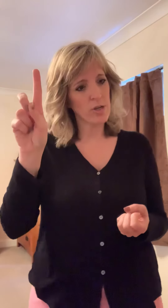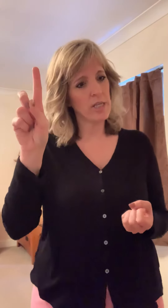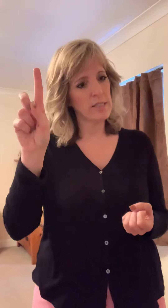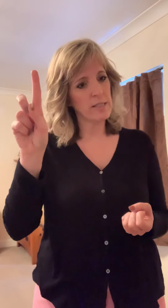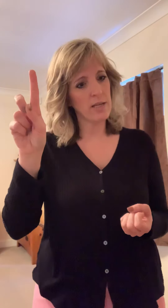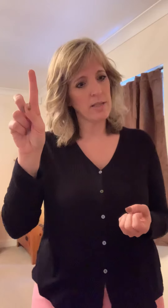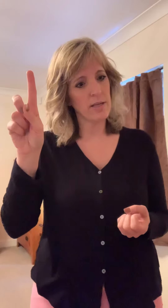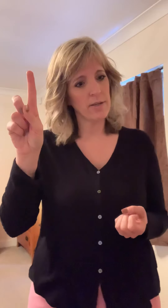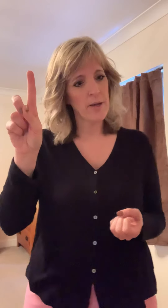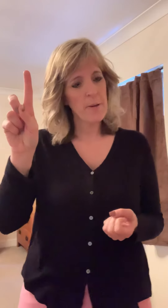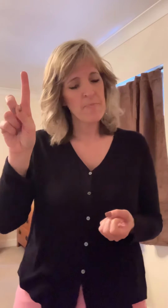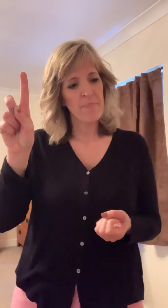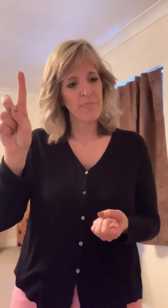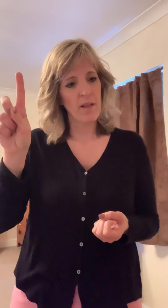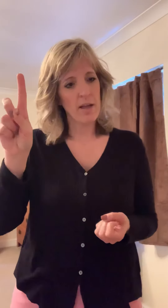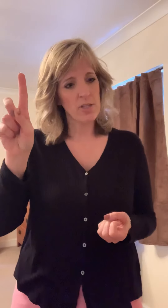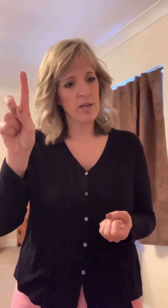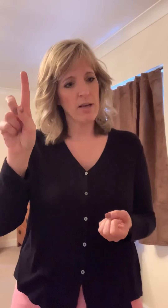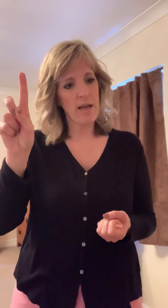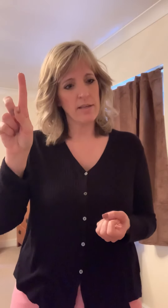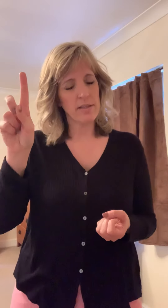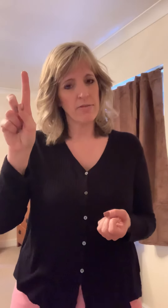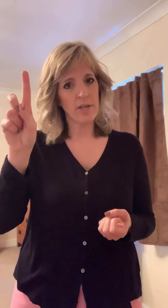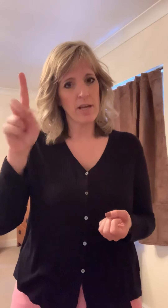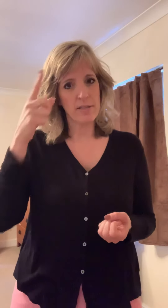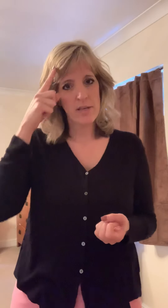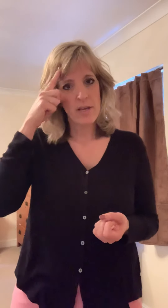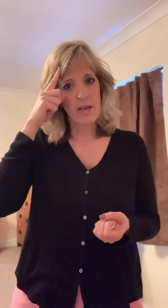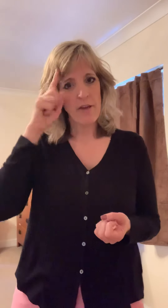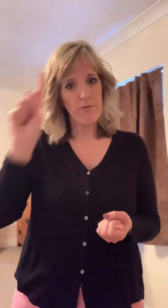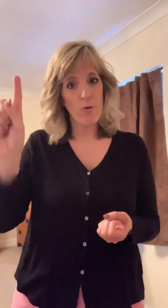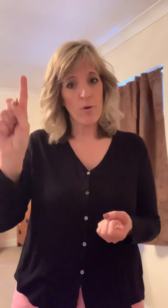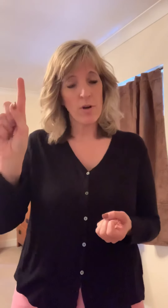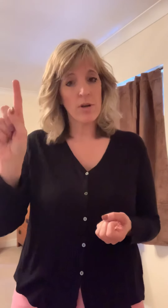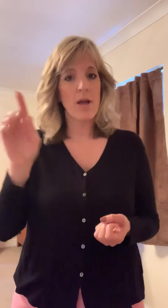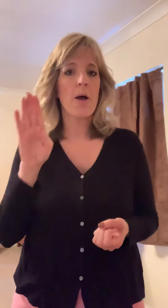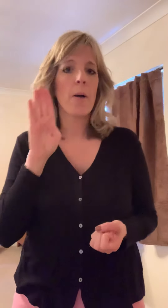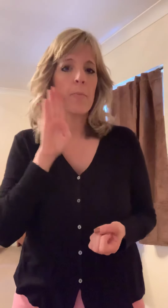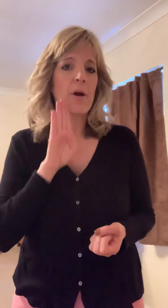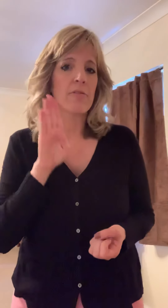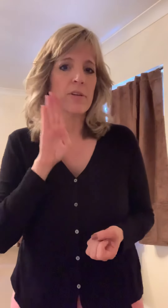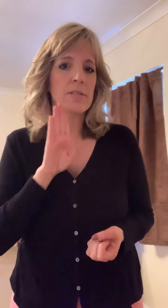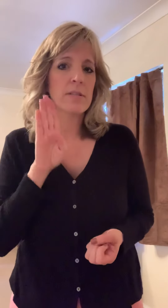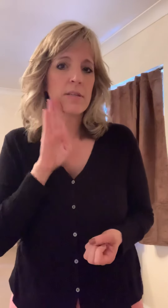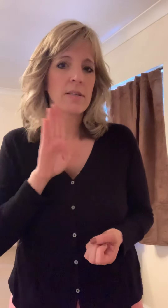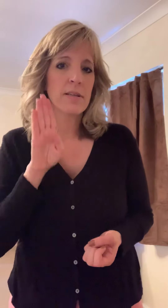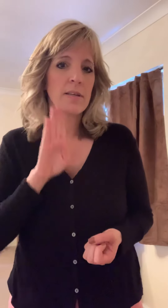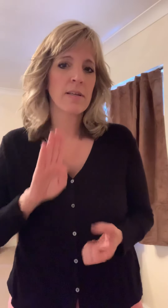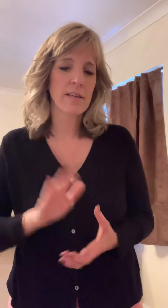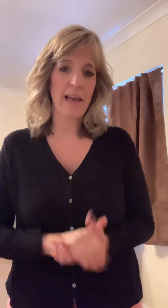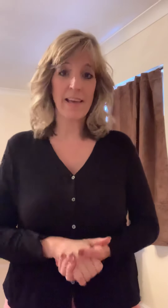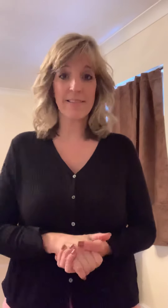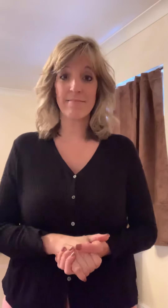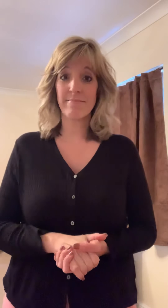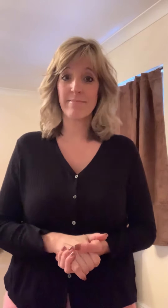it's not in there. Actually, I'll add it at the very end. Okay, for breakfast. Okay,